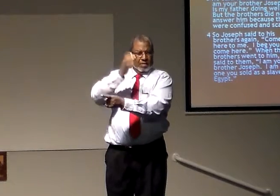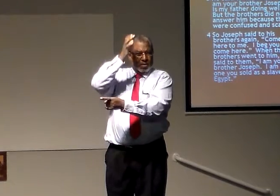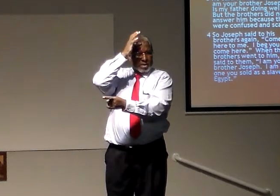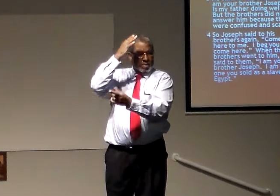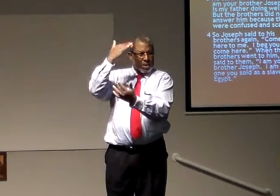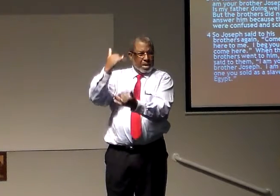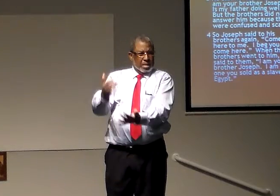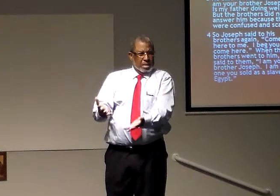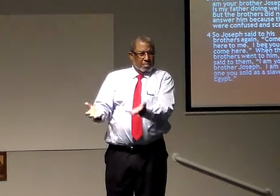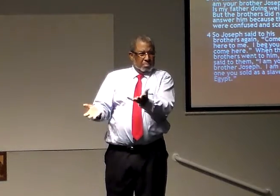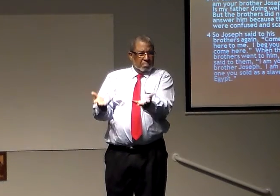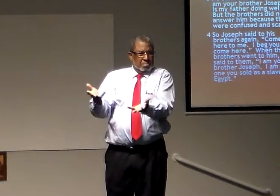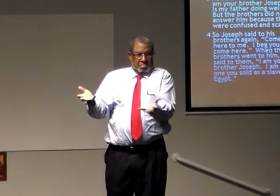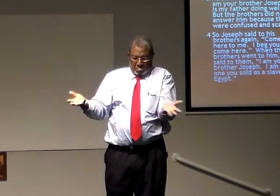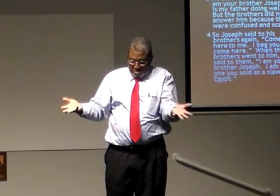Why is he interested in our father?